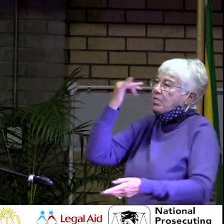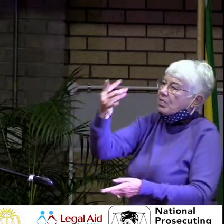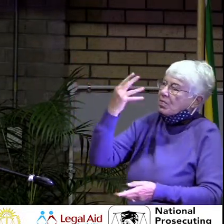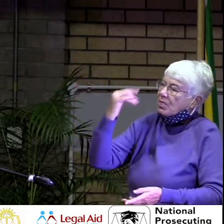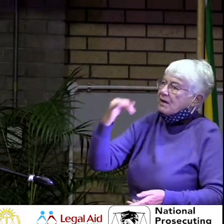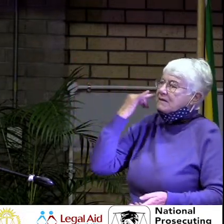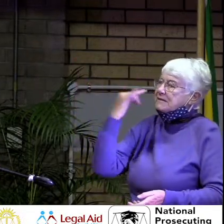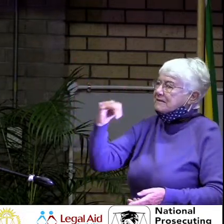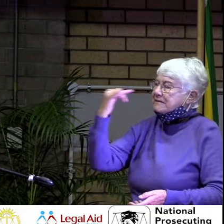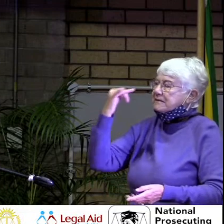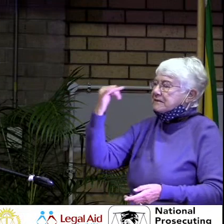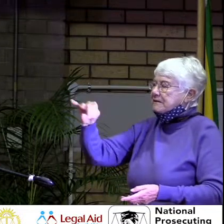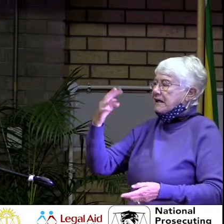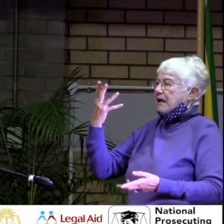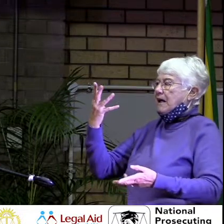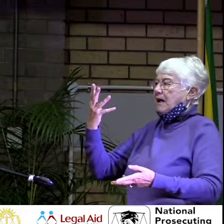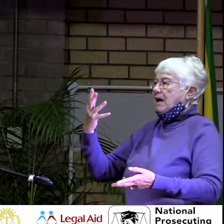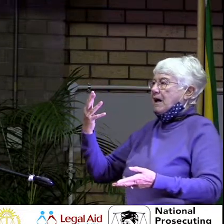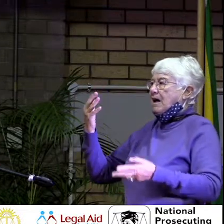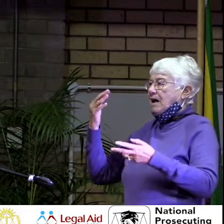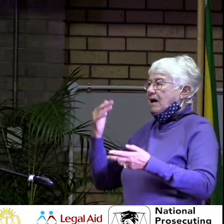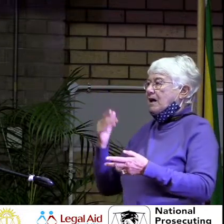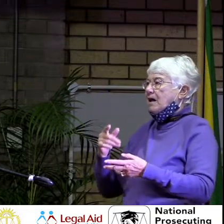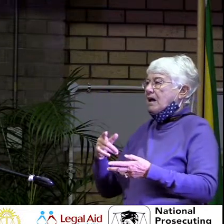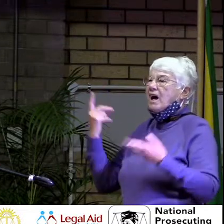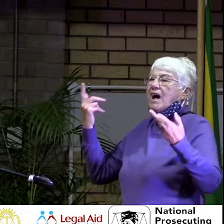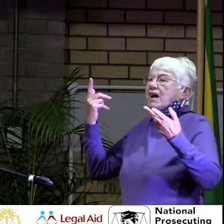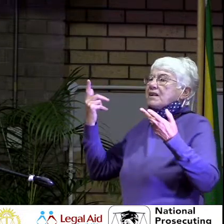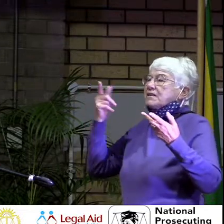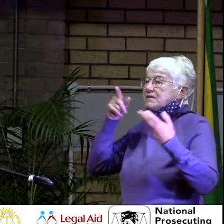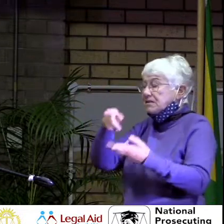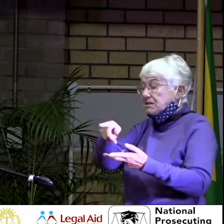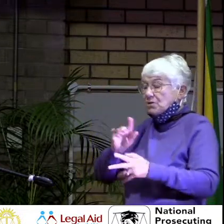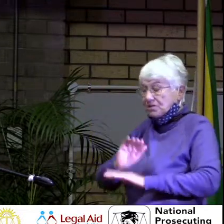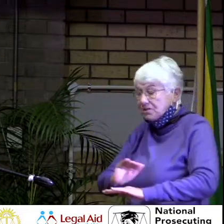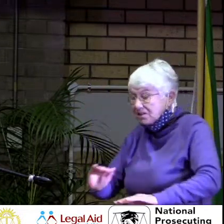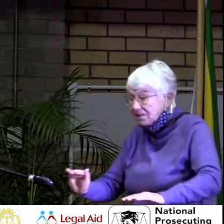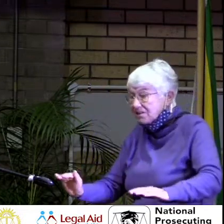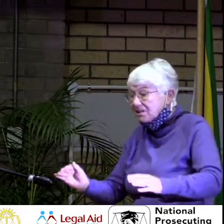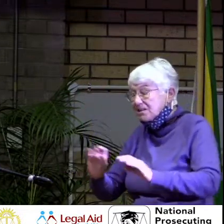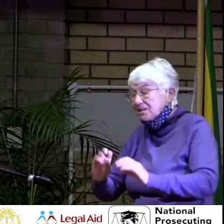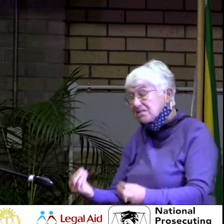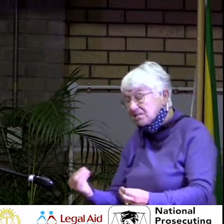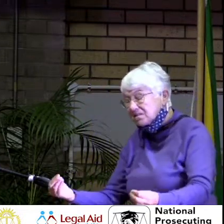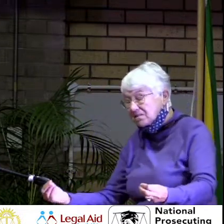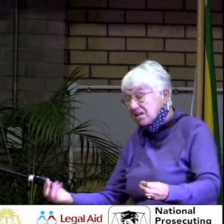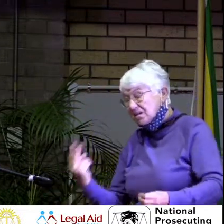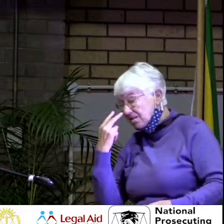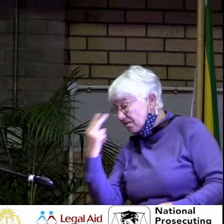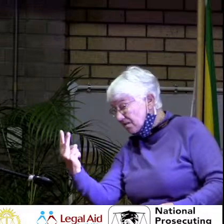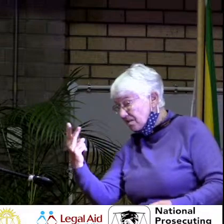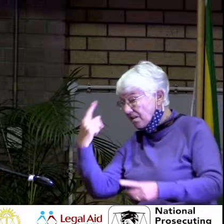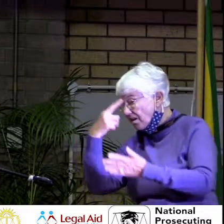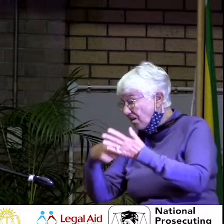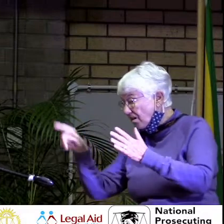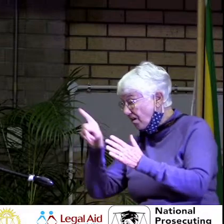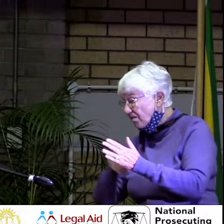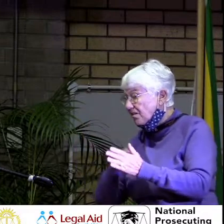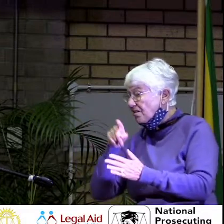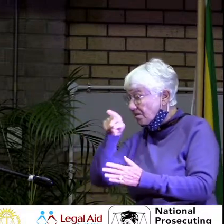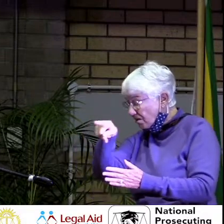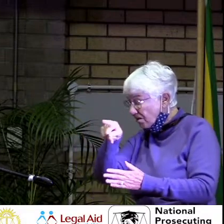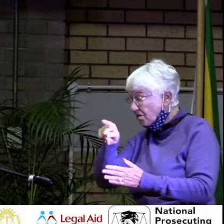and exposing children to wrong things. We also want to start enabling people to apply